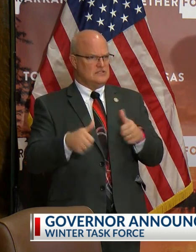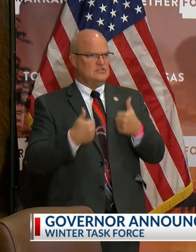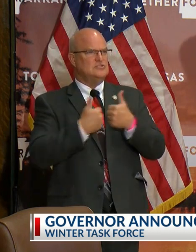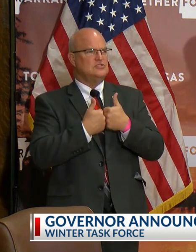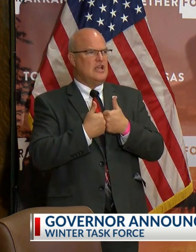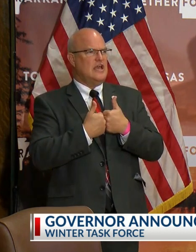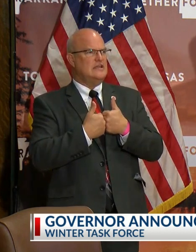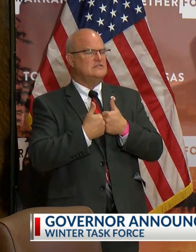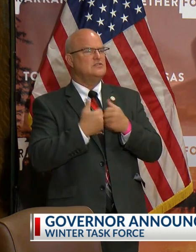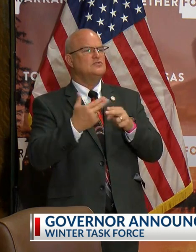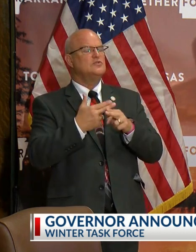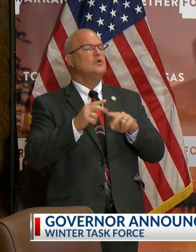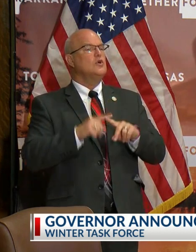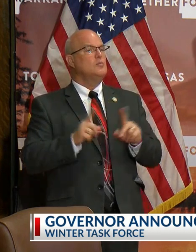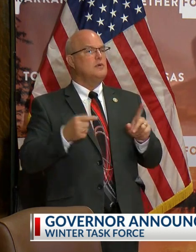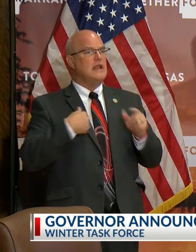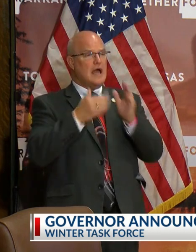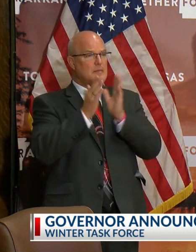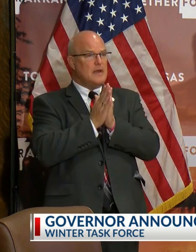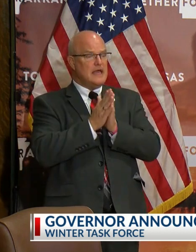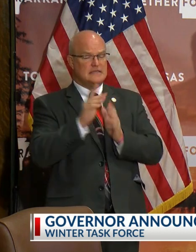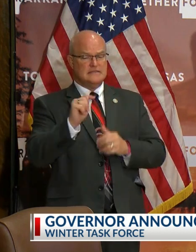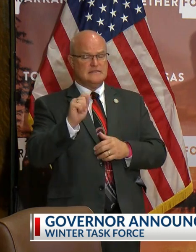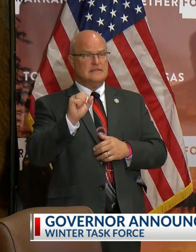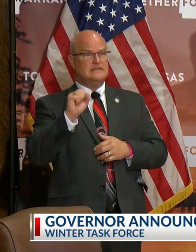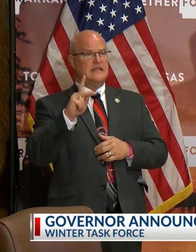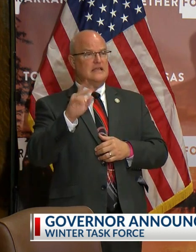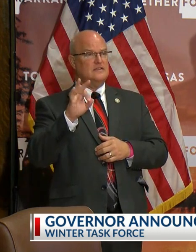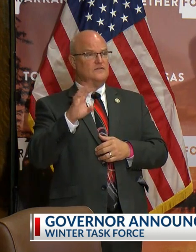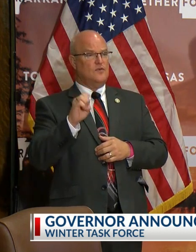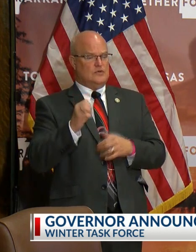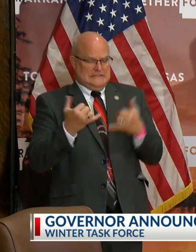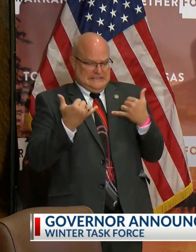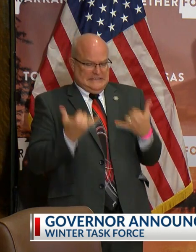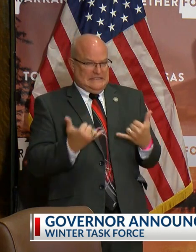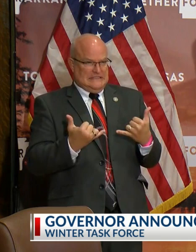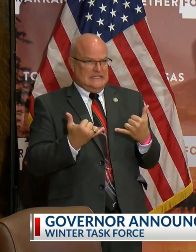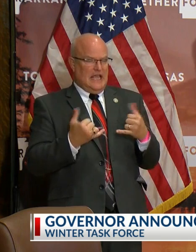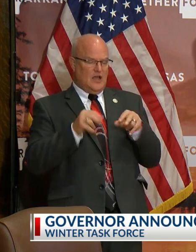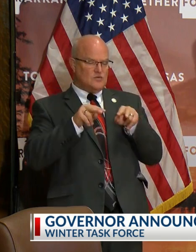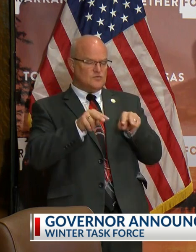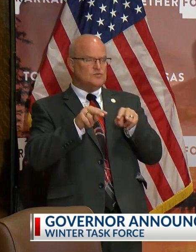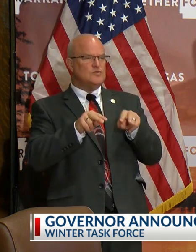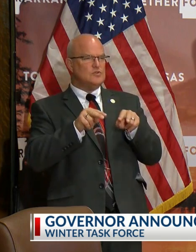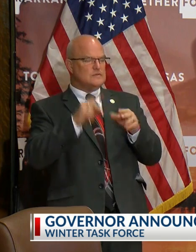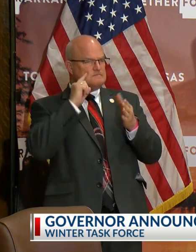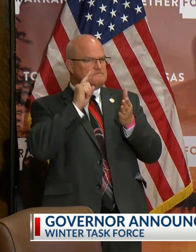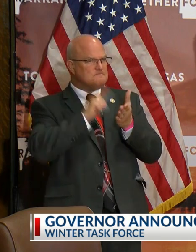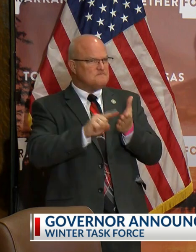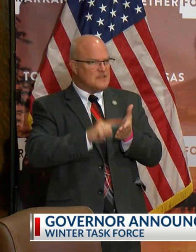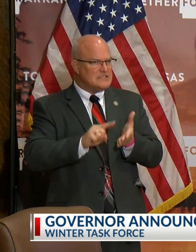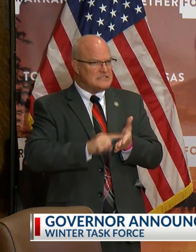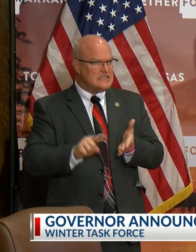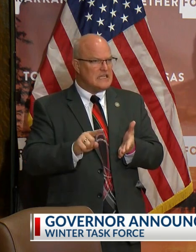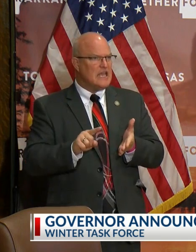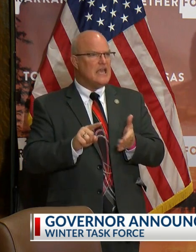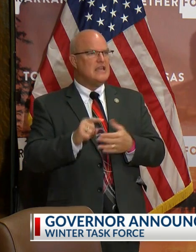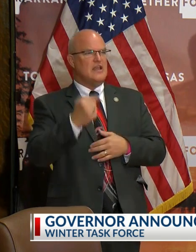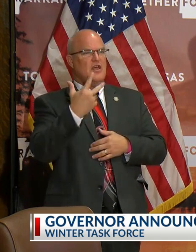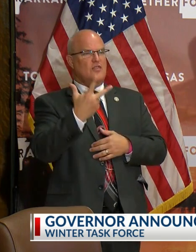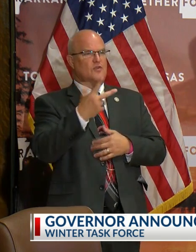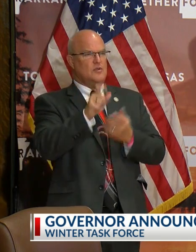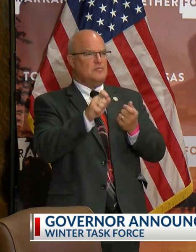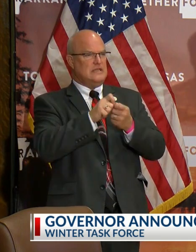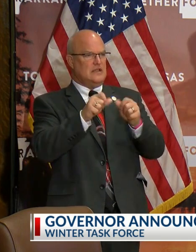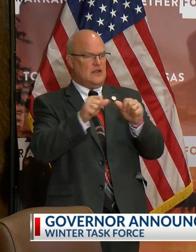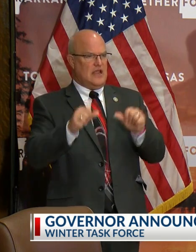challenge shortly, but I'm asking for the task force to immediately look into and investigate 3